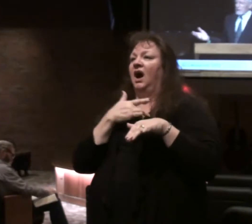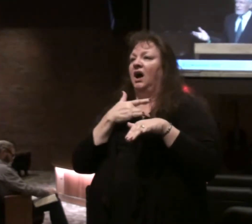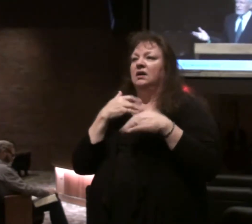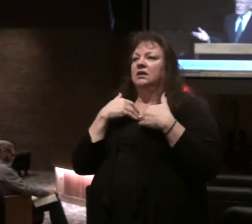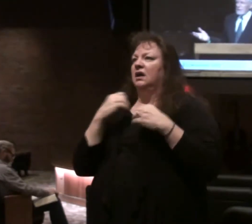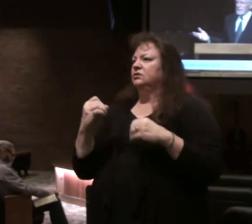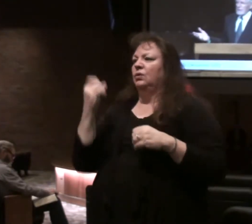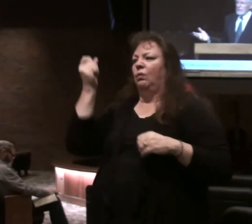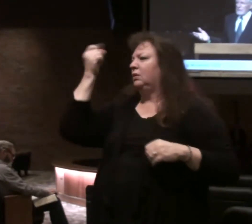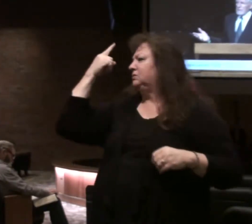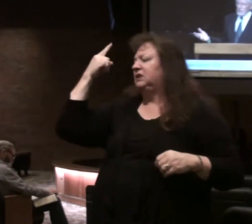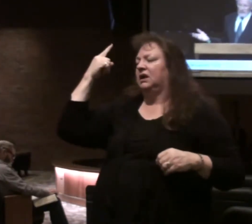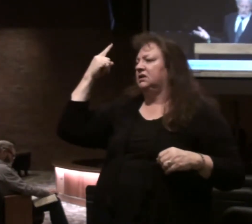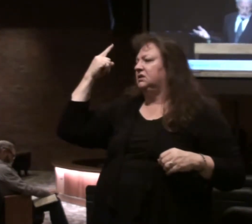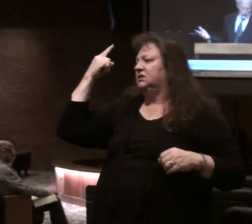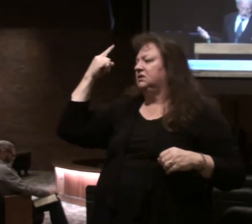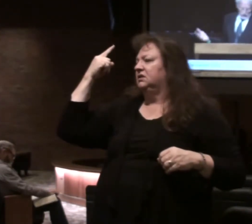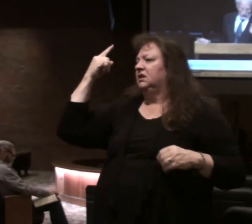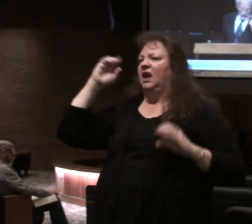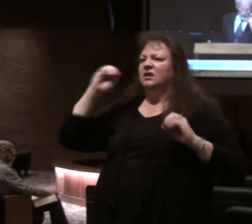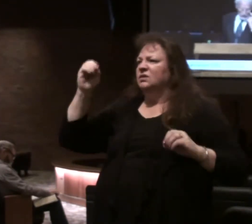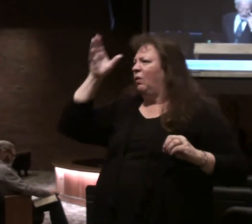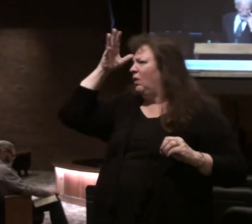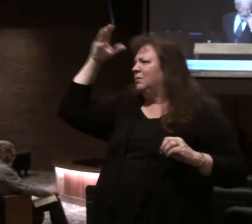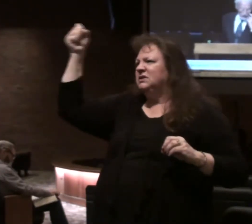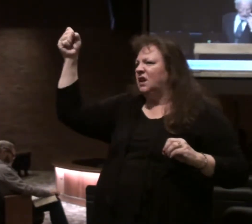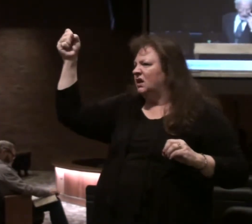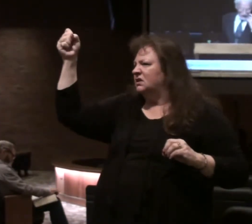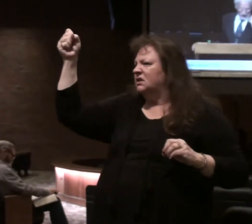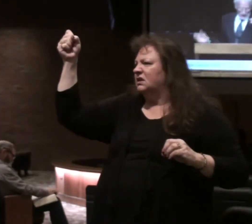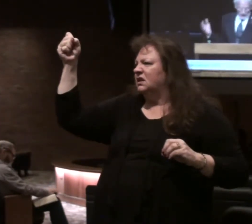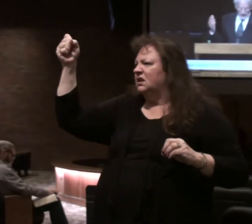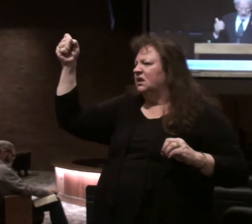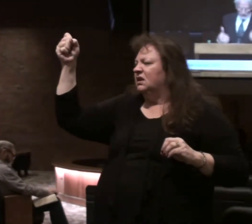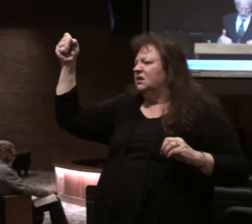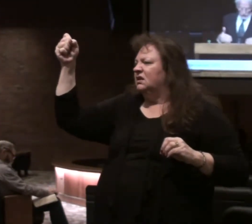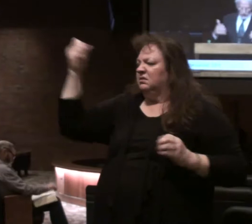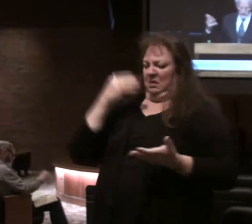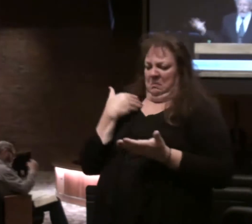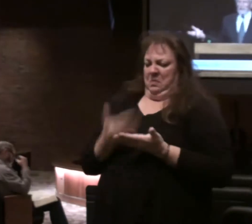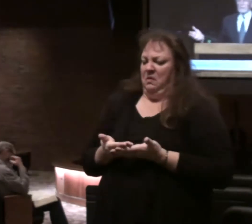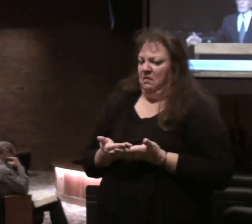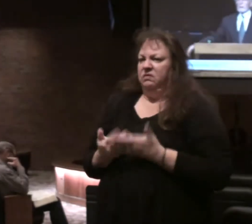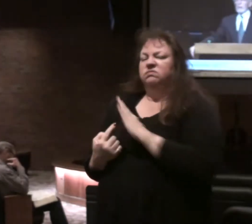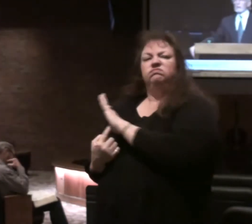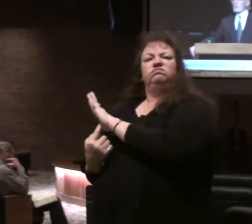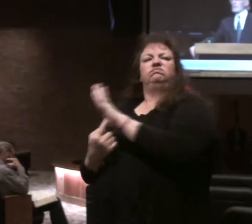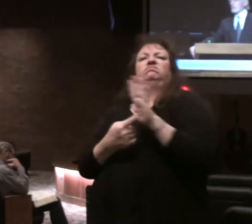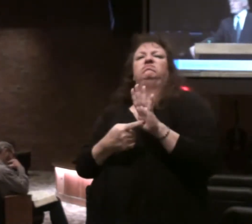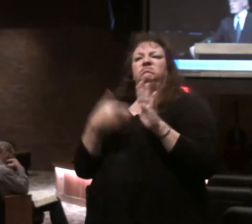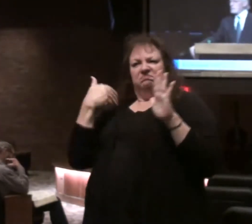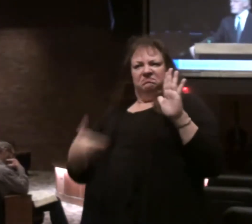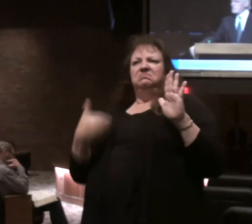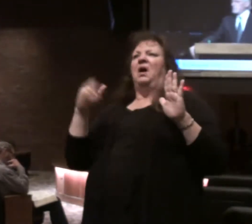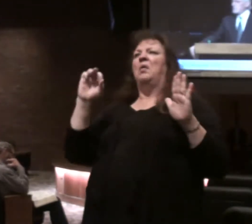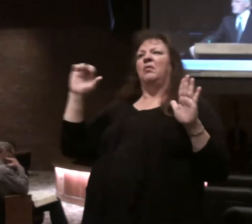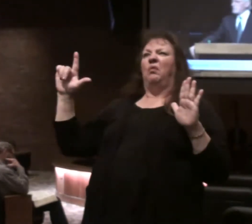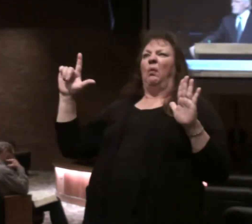lacking. His sense, as it's translated here, his heart is lacking. He demonstrates to everyone that he's a